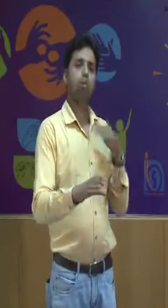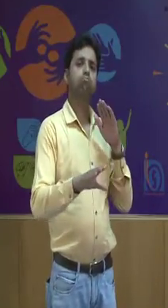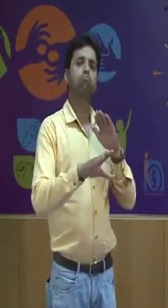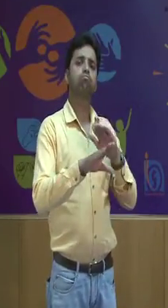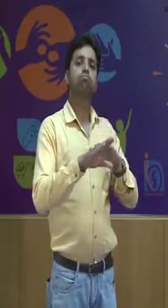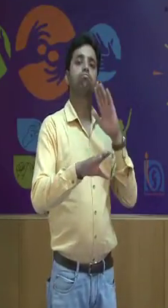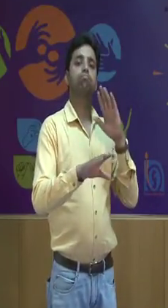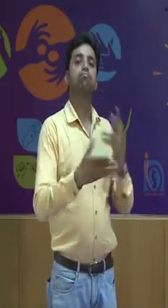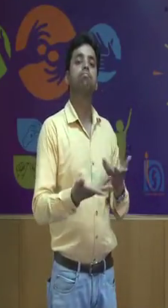untouchability.